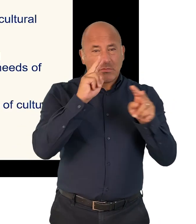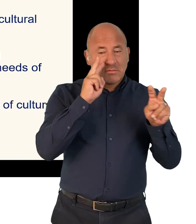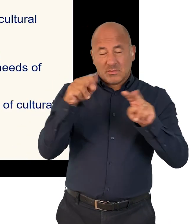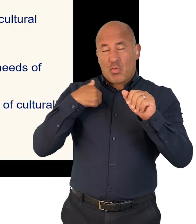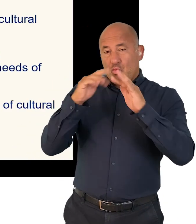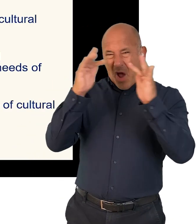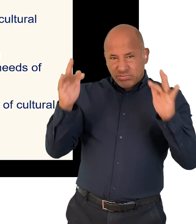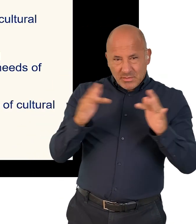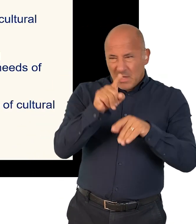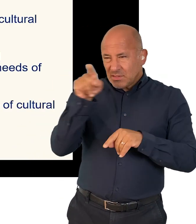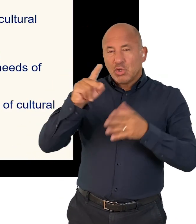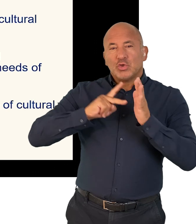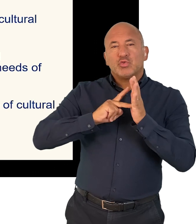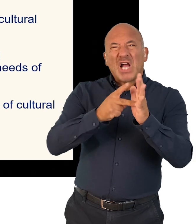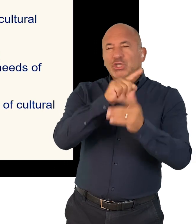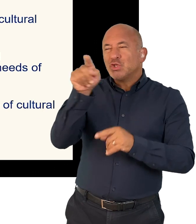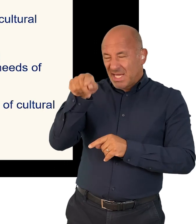our website in the strategy pages.